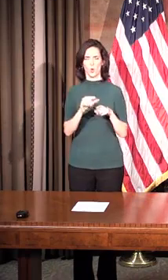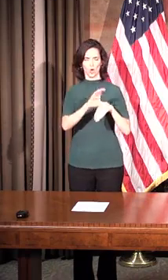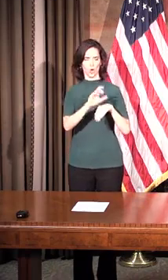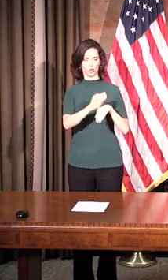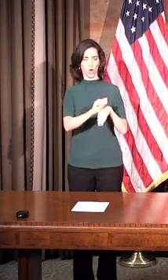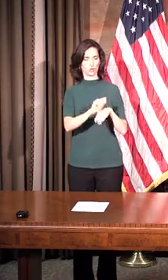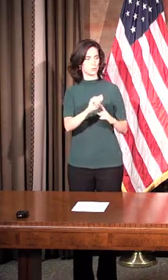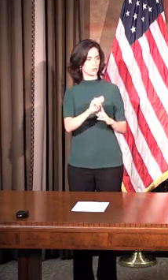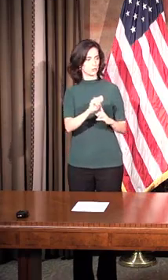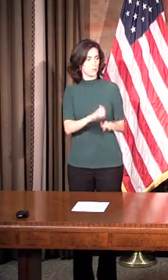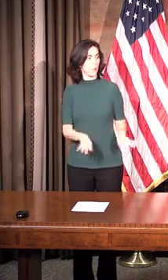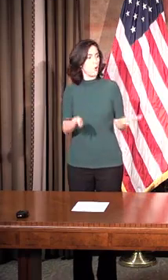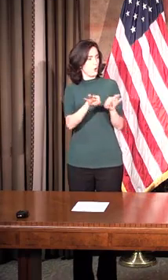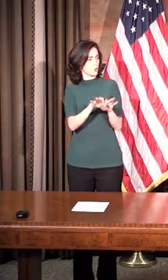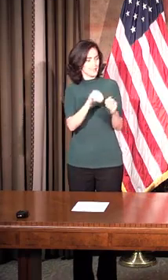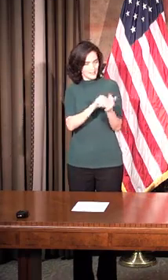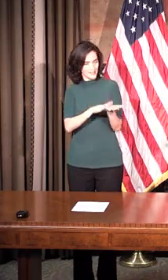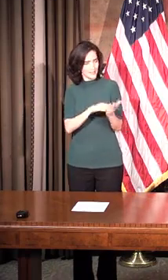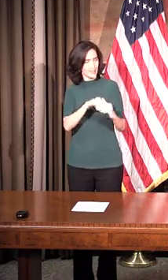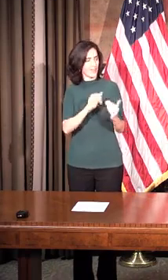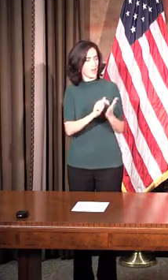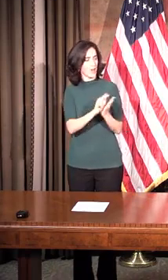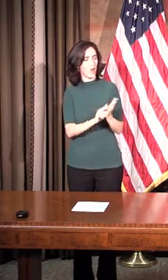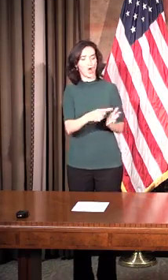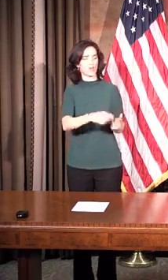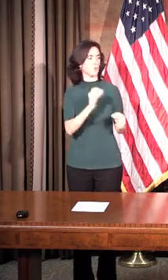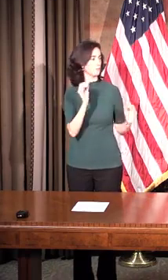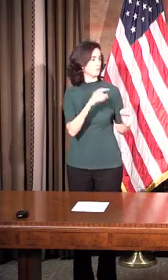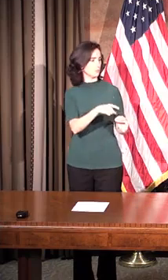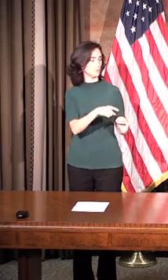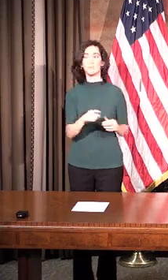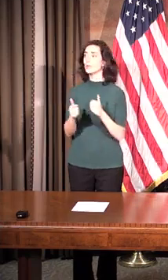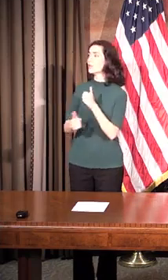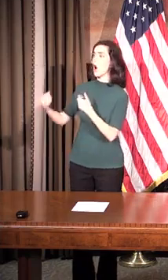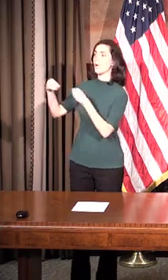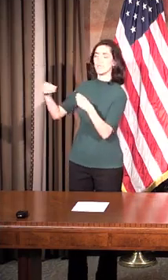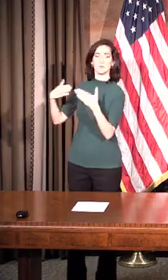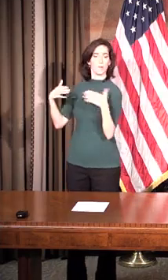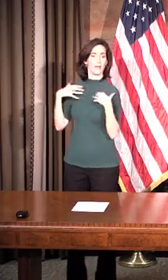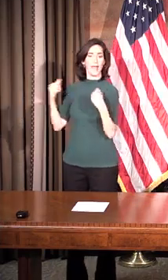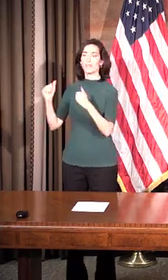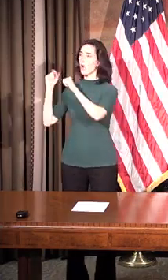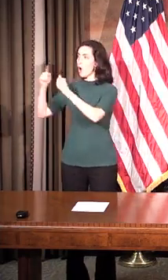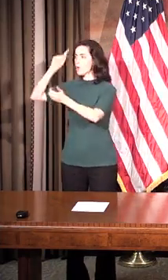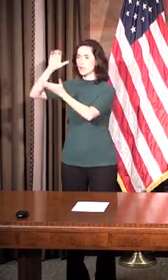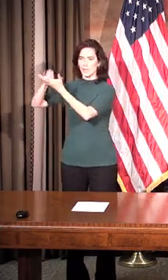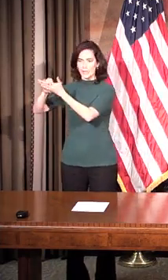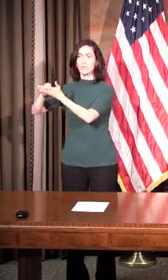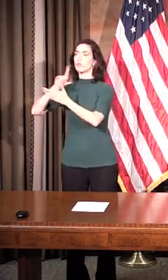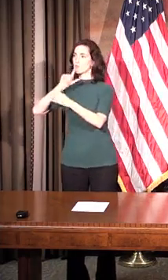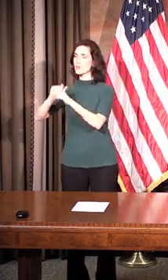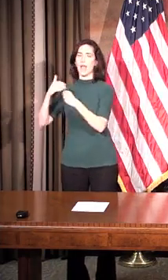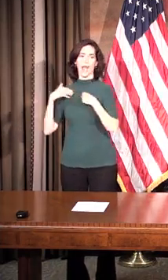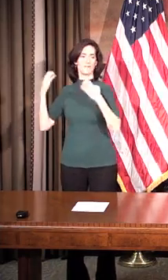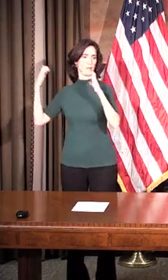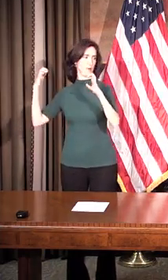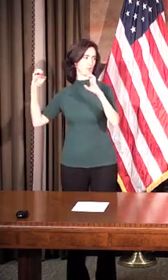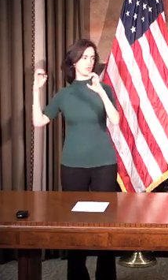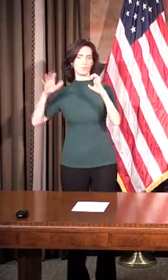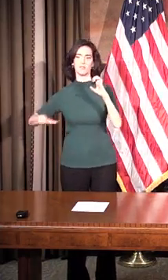do it. There's nobody at the Office of Public Health who believes that we're not currently in a public health emergency and that the